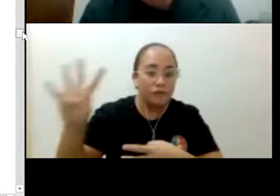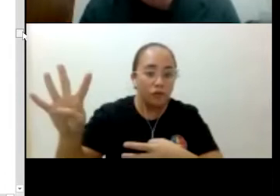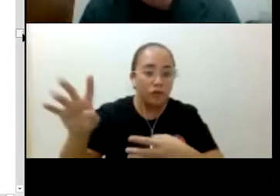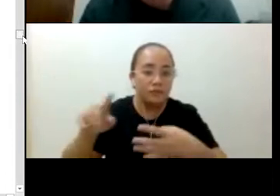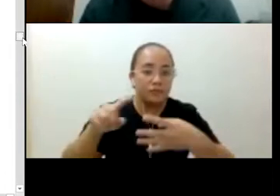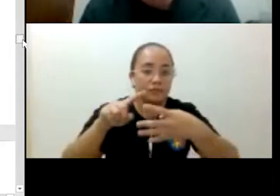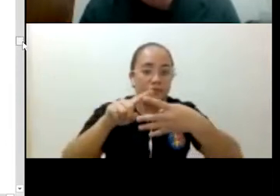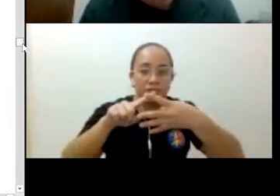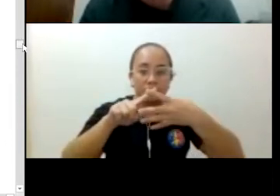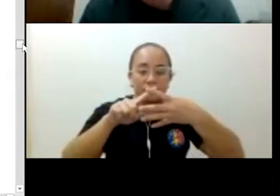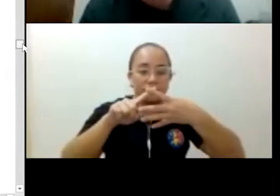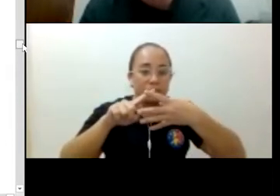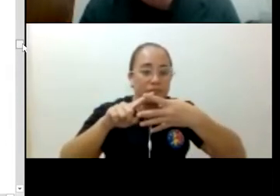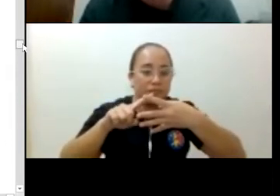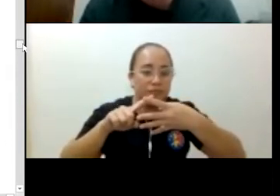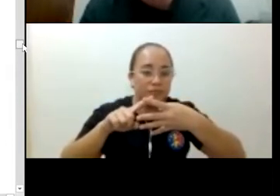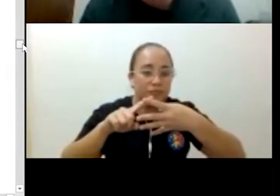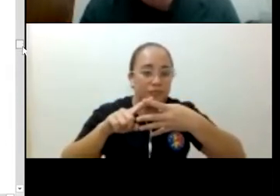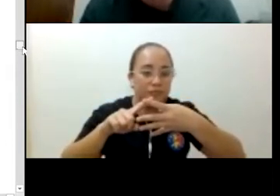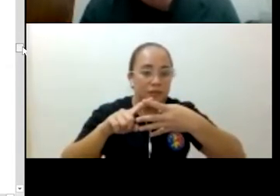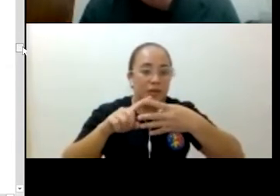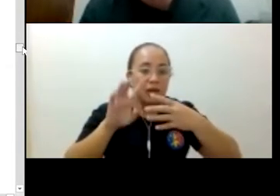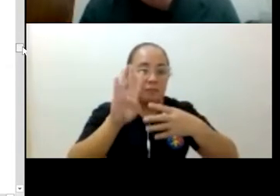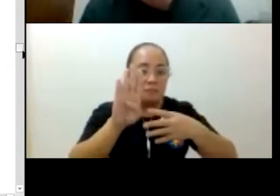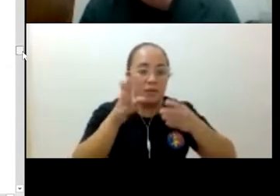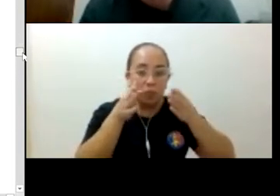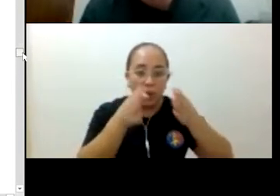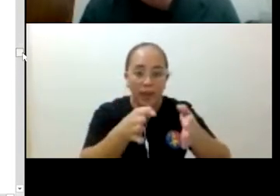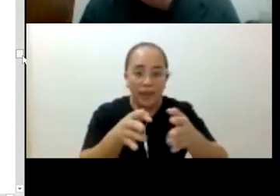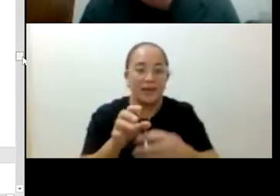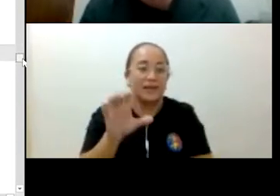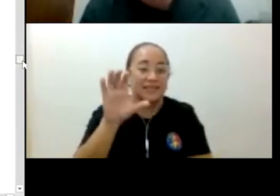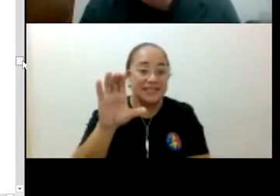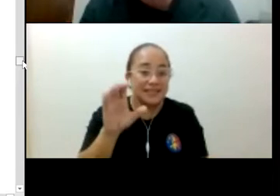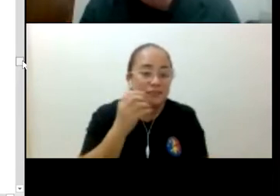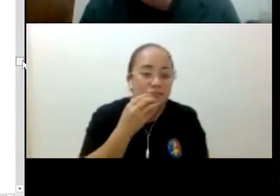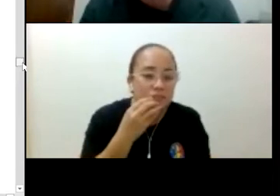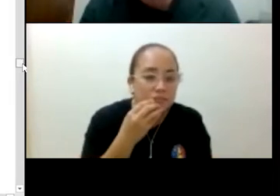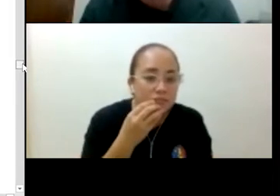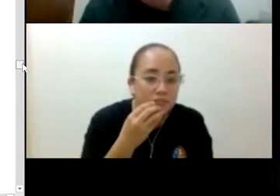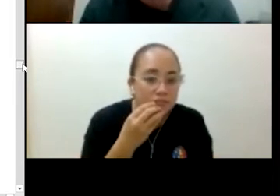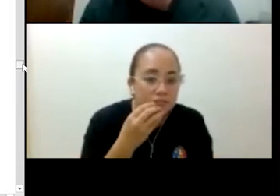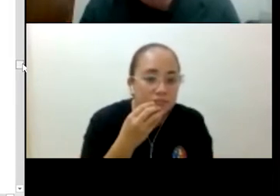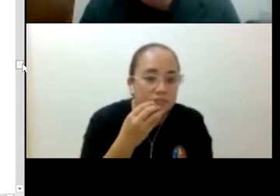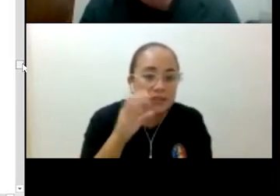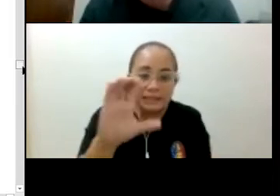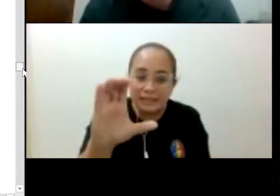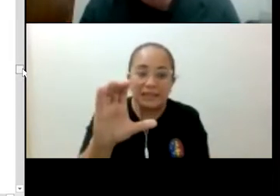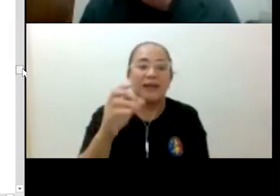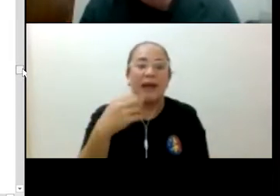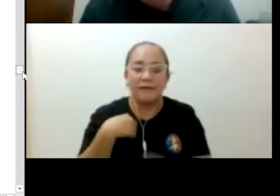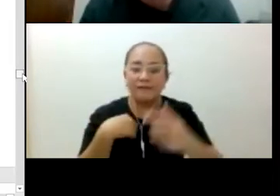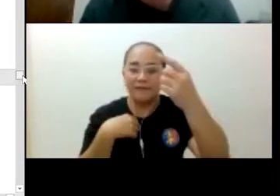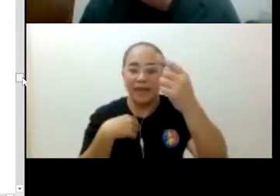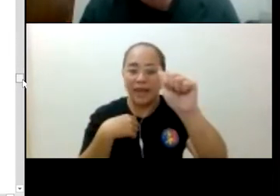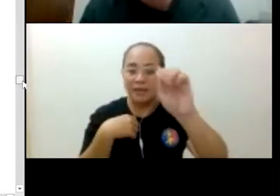way, ask in B way, ask in 3rd way, C way,